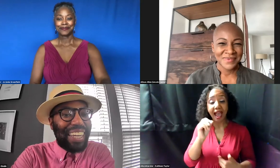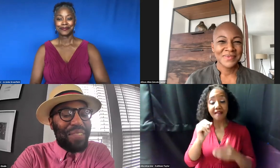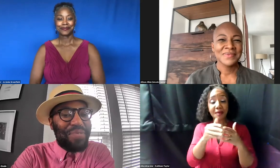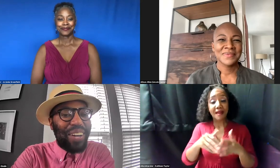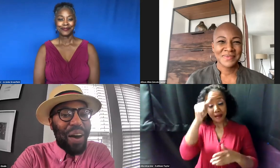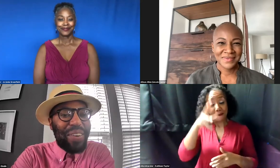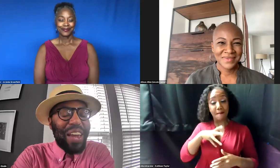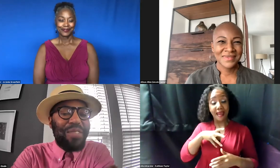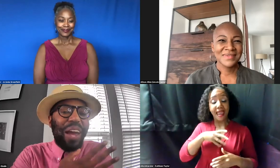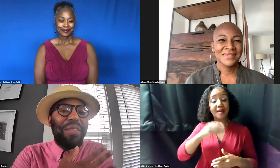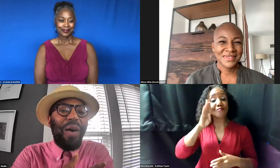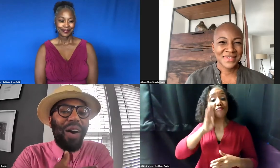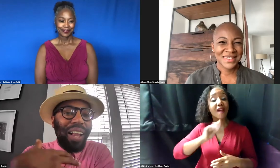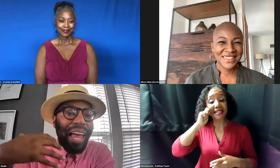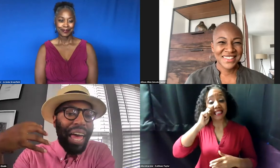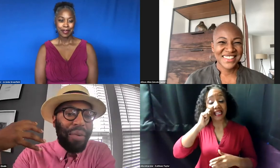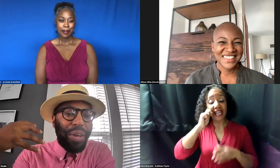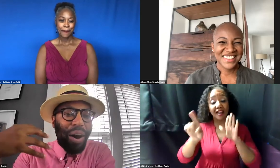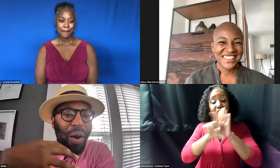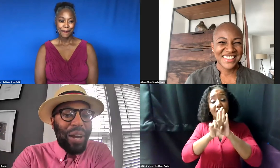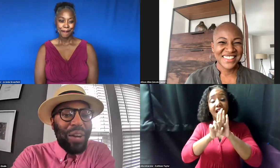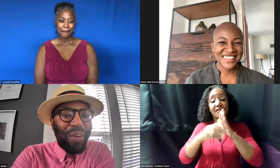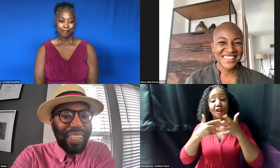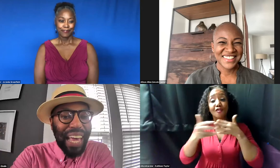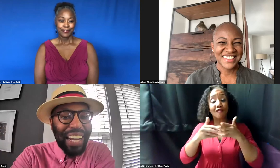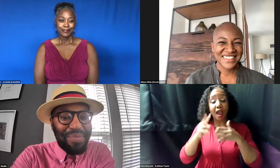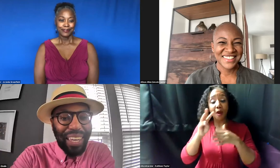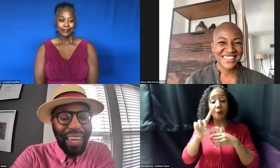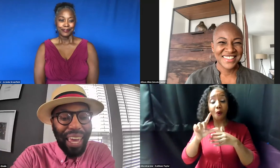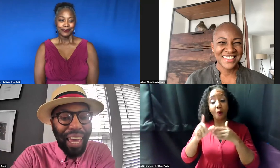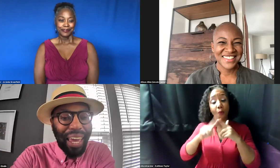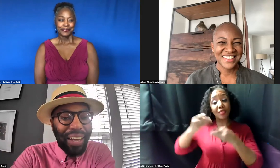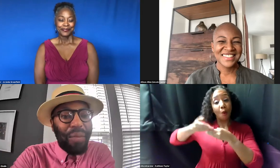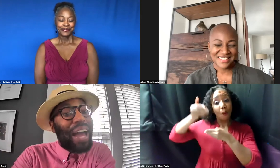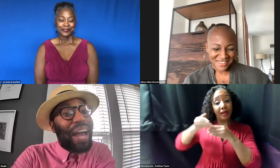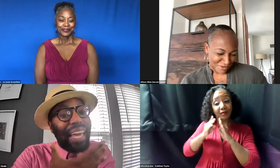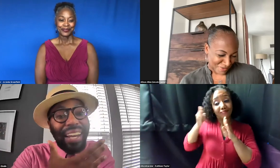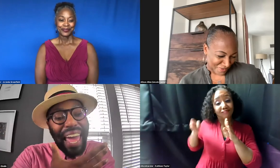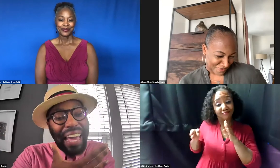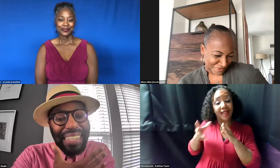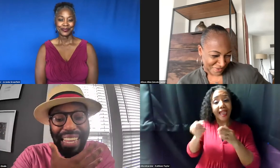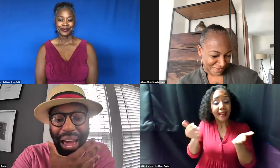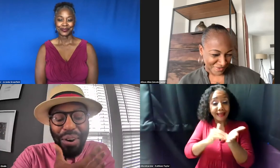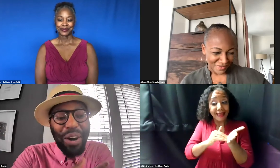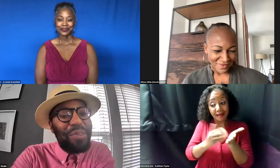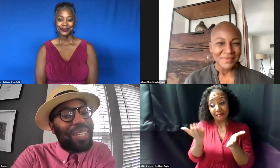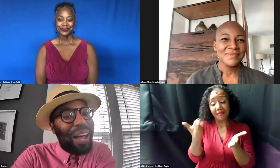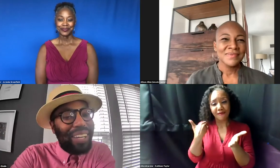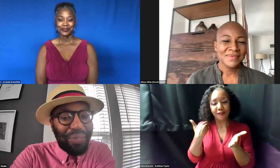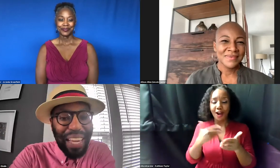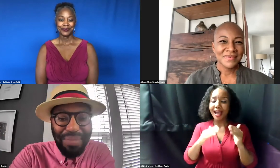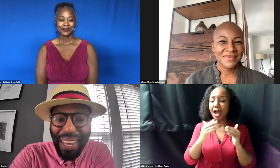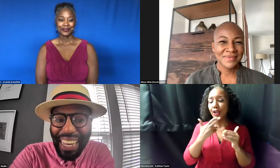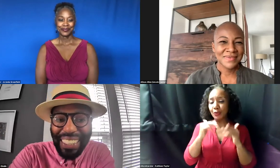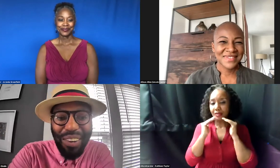skin, sitting in front of a gray wall with a window on the side of me. And again, like last time, a huge smile